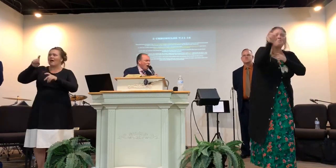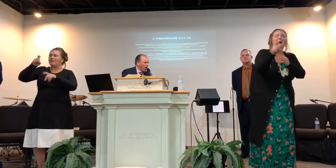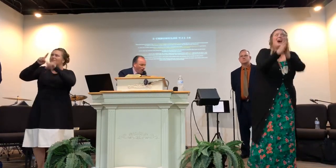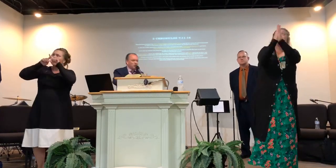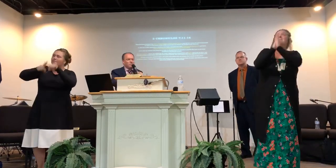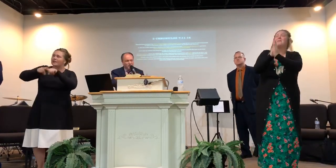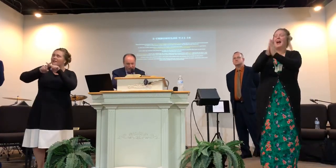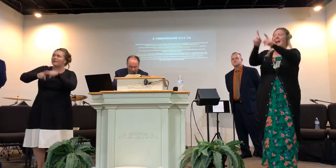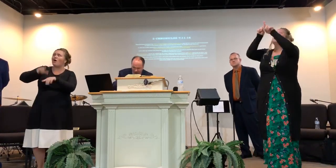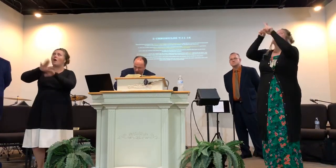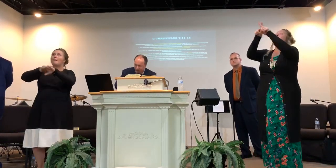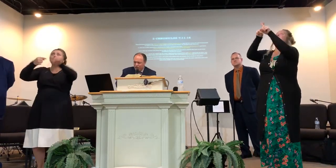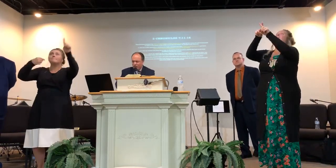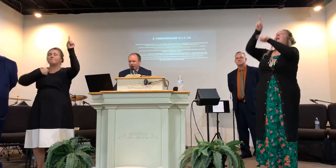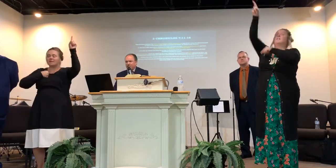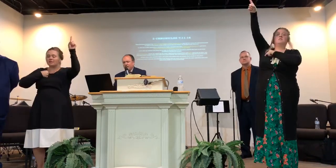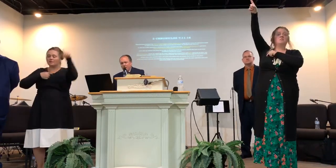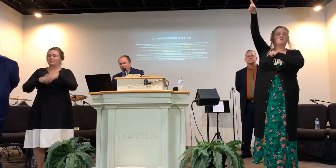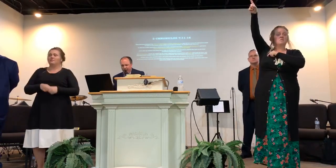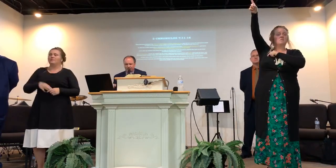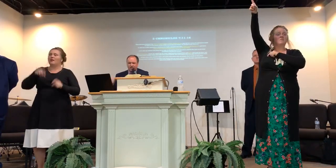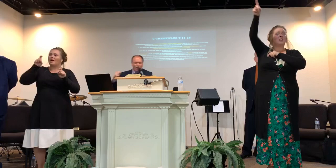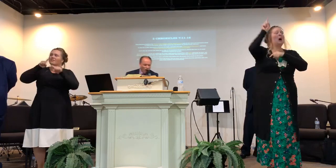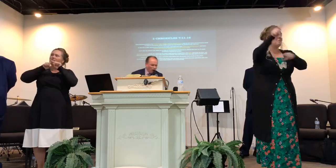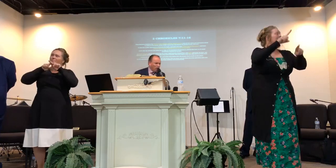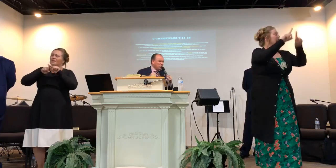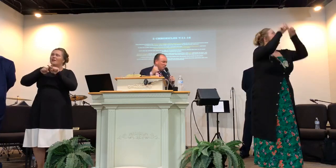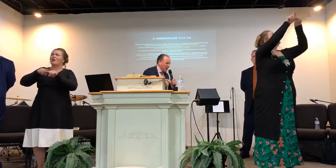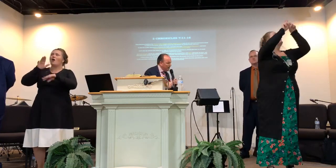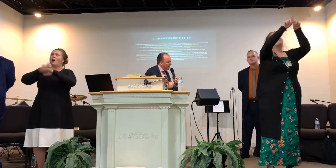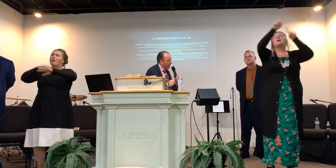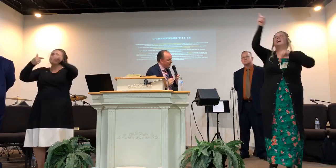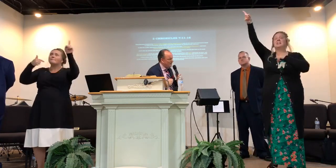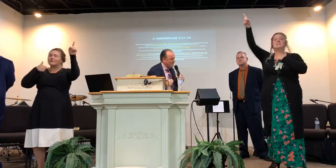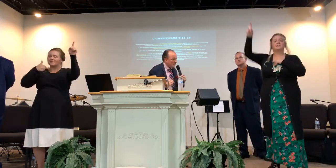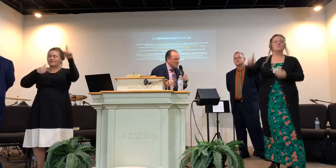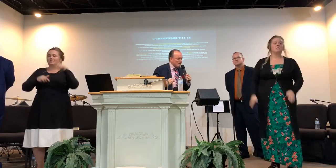depend on me. You've got to depend on me.